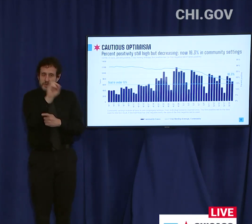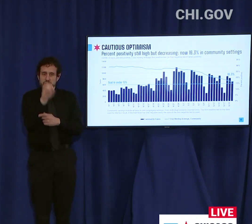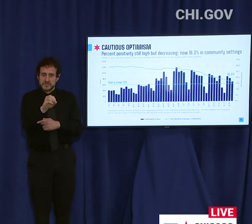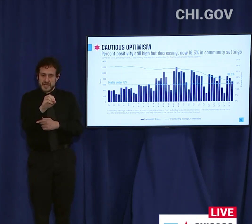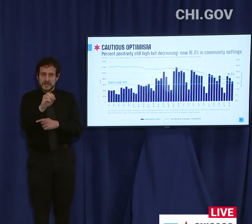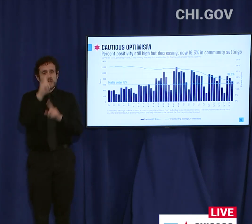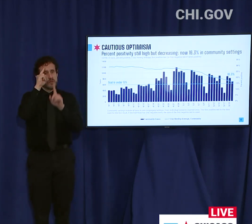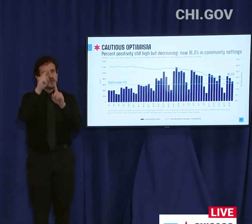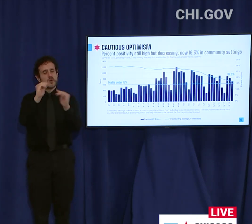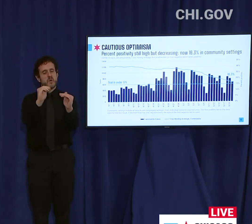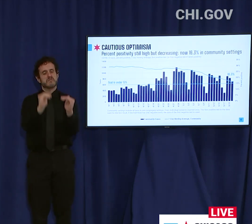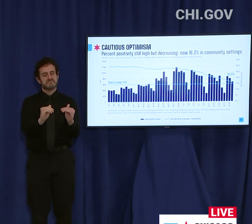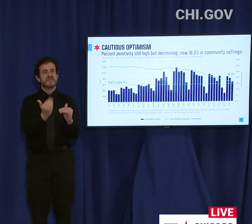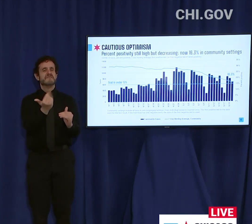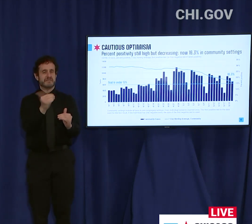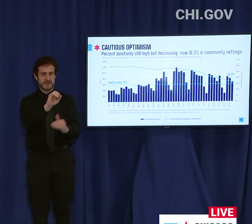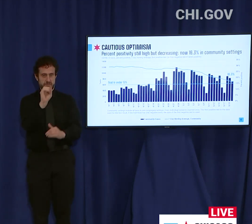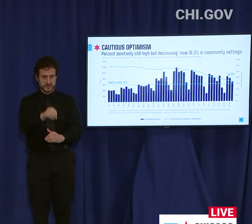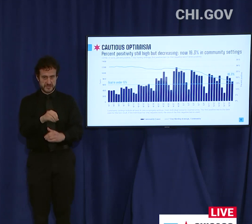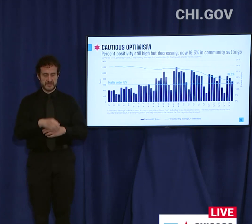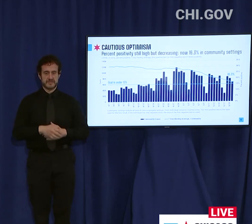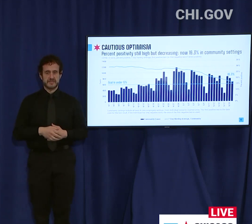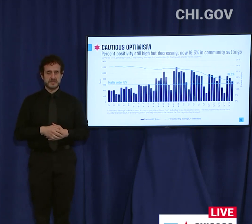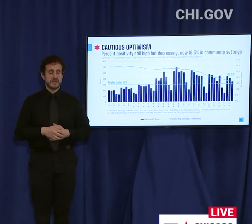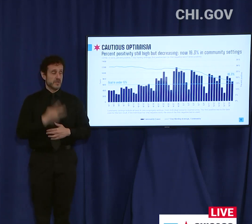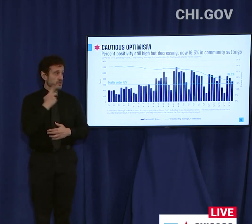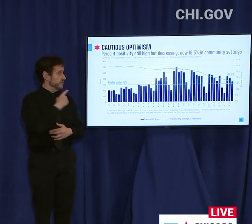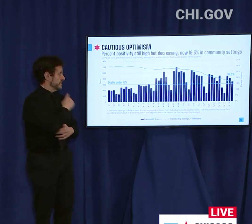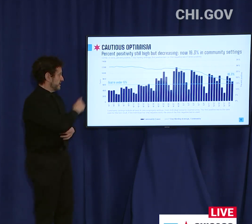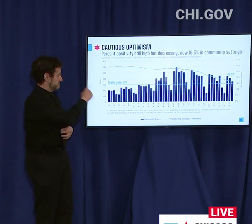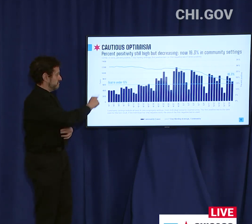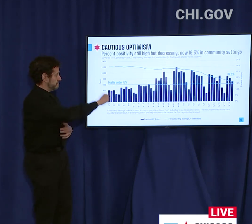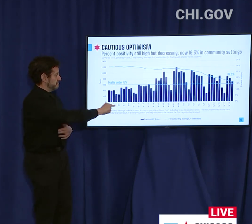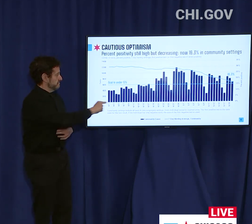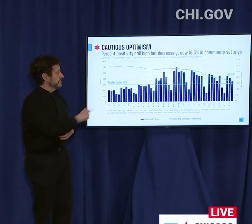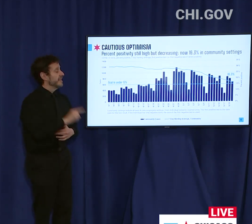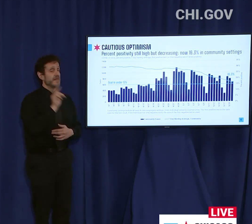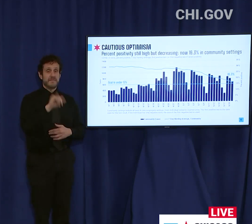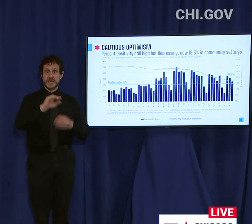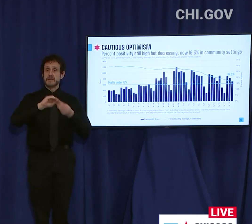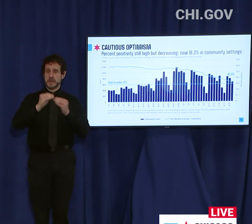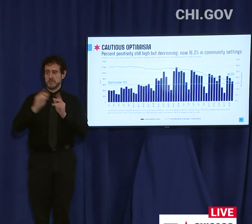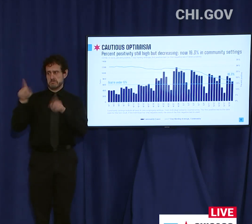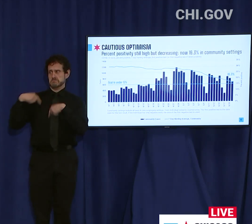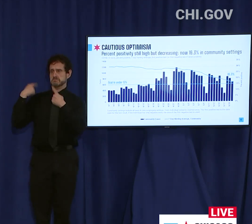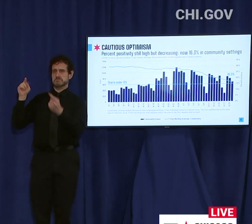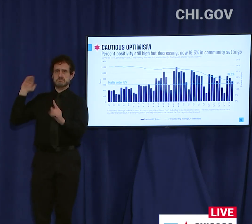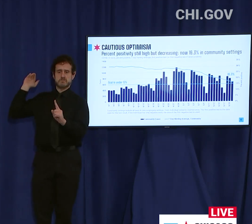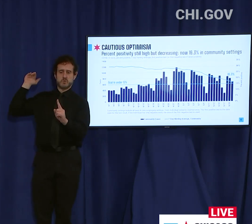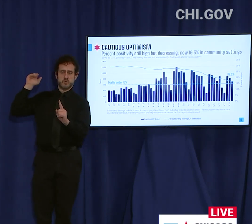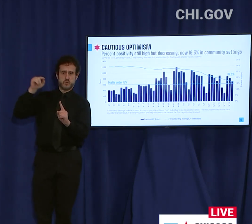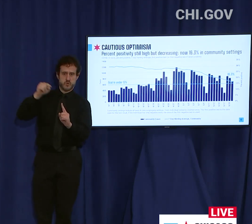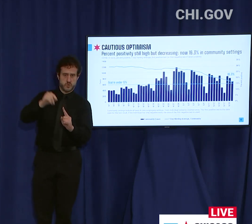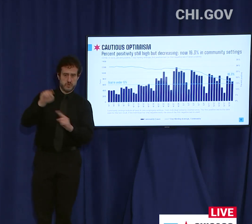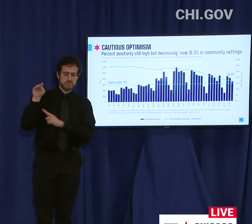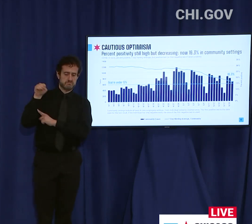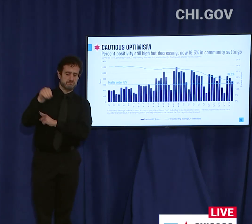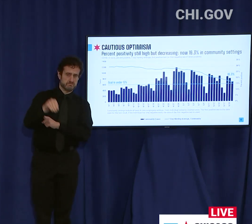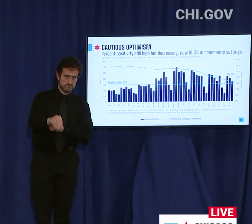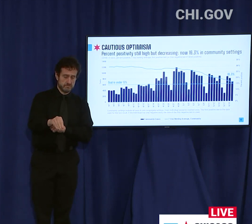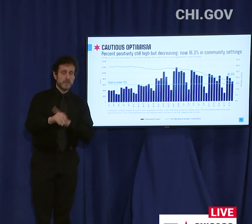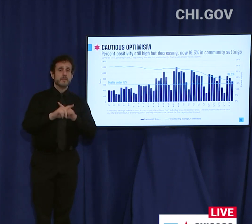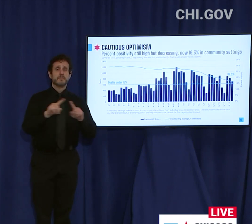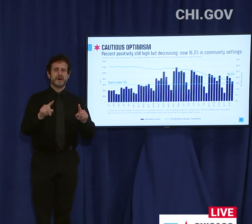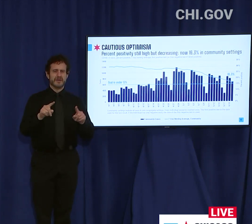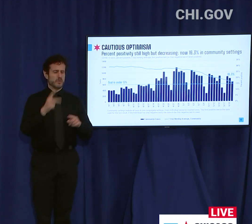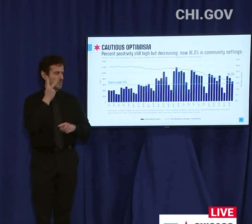positivity in our community settings, and you can see that that too has been decreasing. But let's move and look